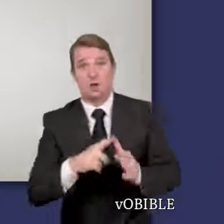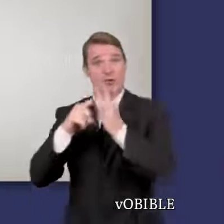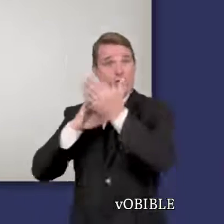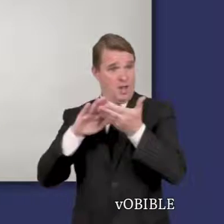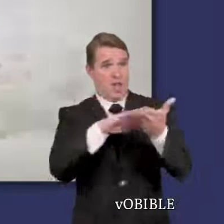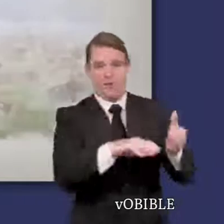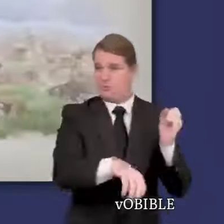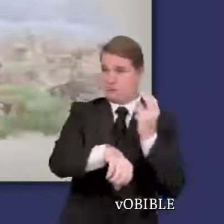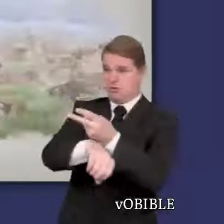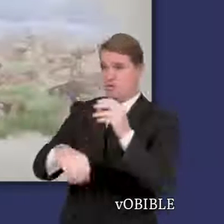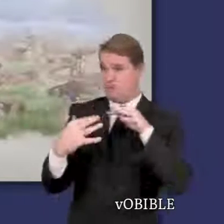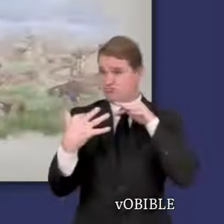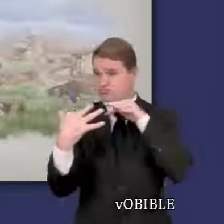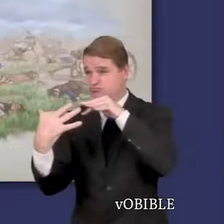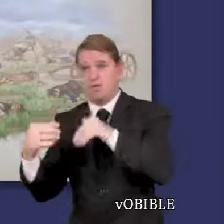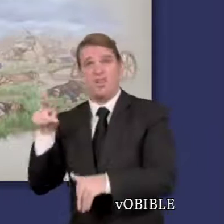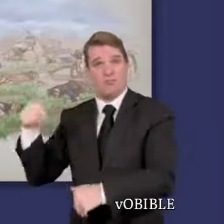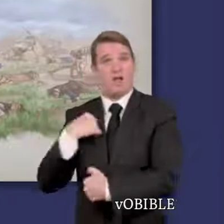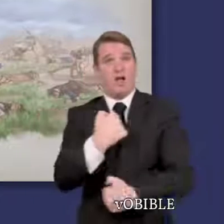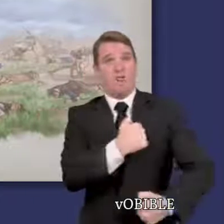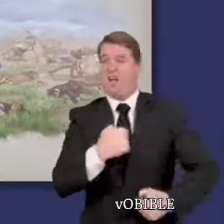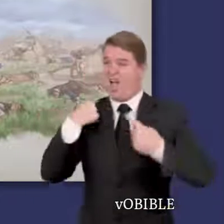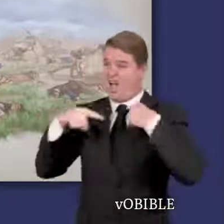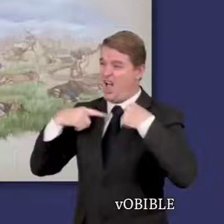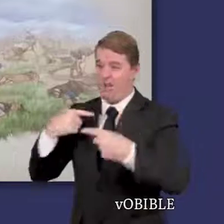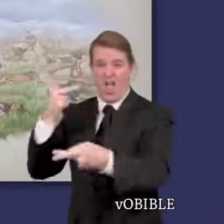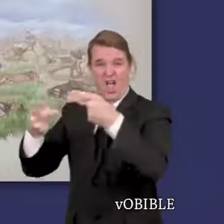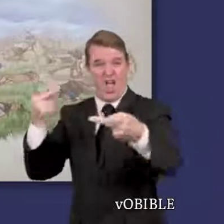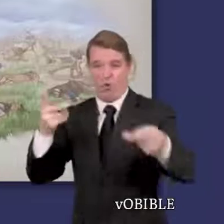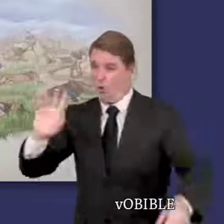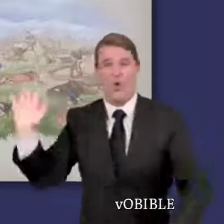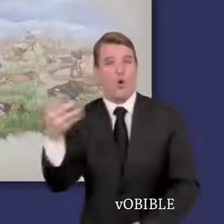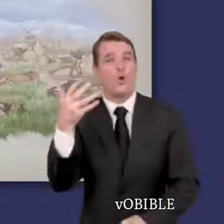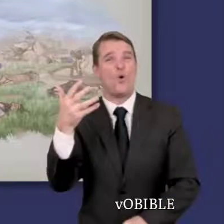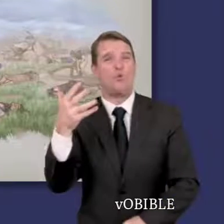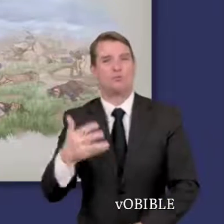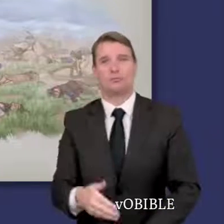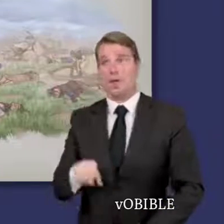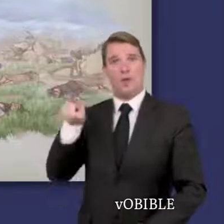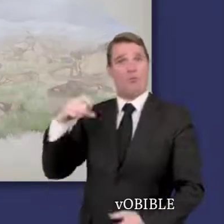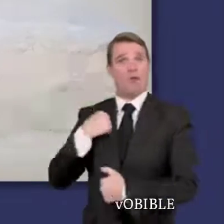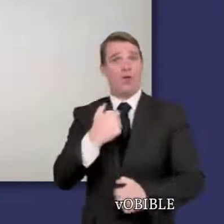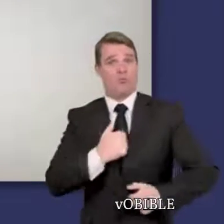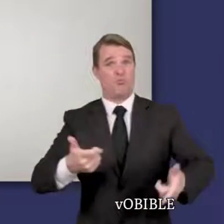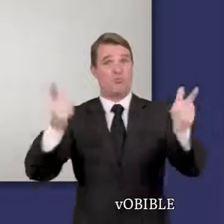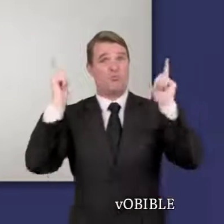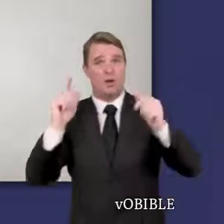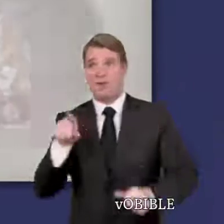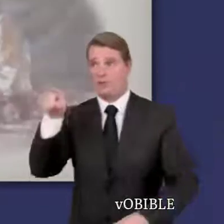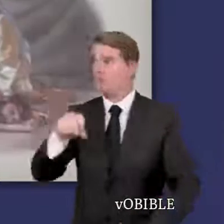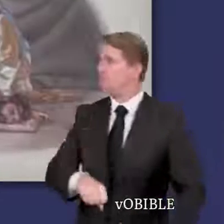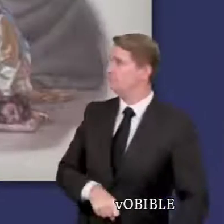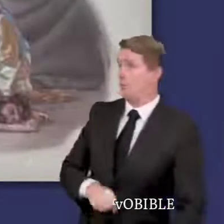Jehovah gives Sisera's entire army into the hands of Barak. Not so much as one man remains.